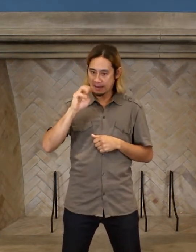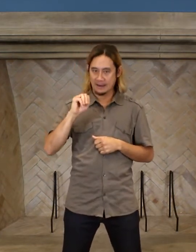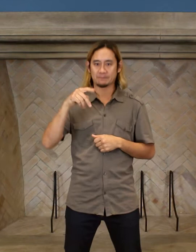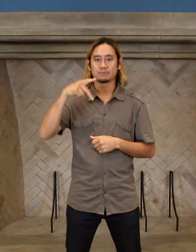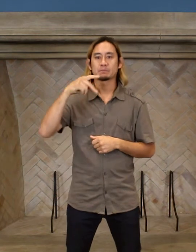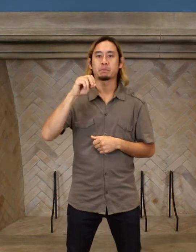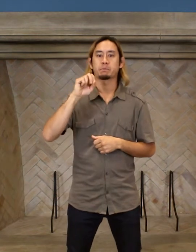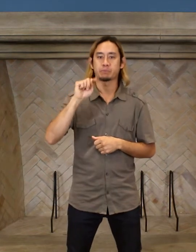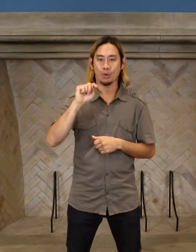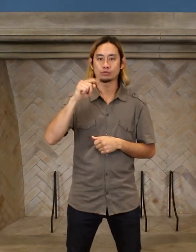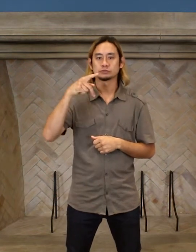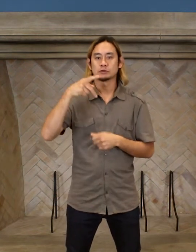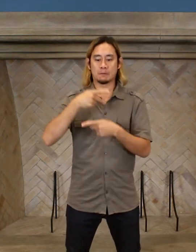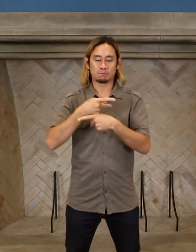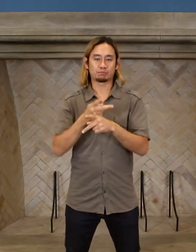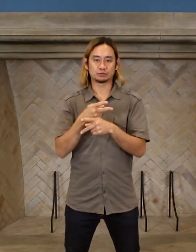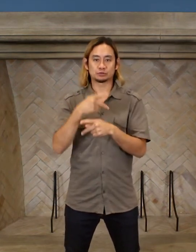And now I am a post-production